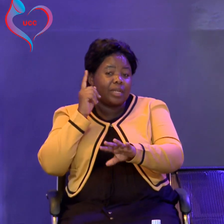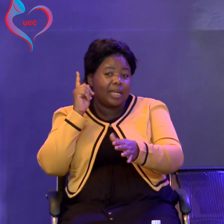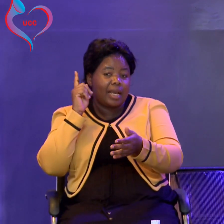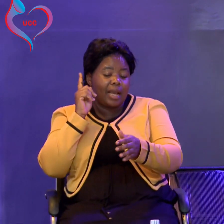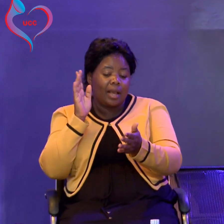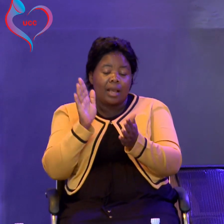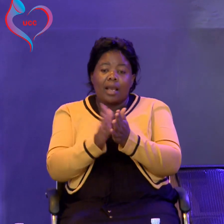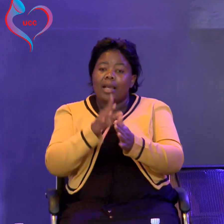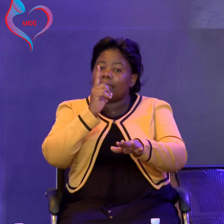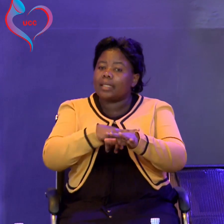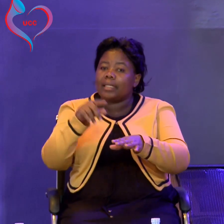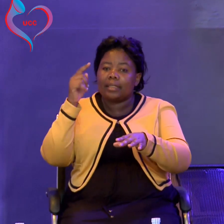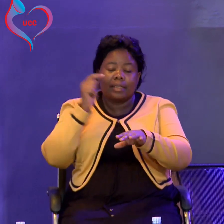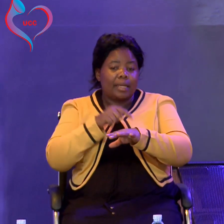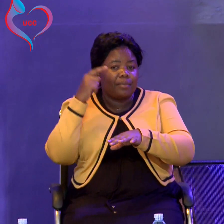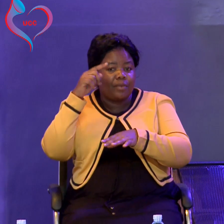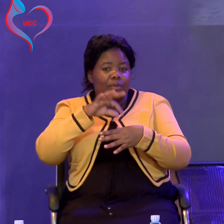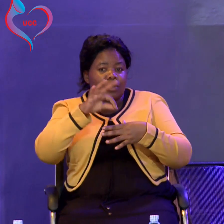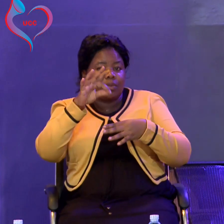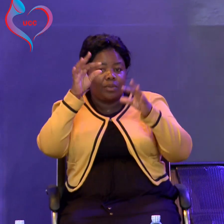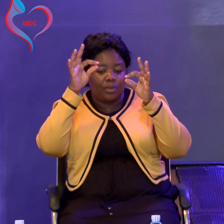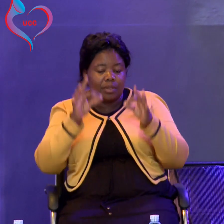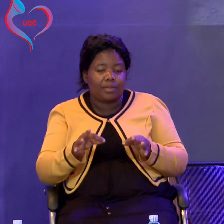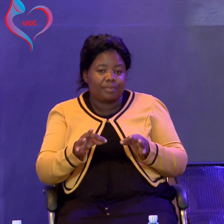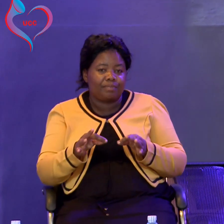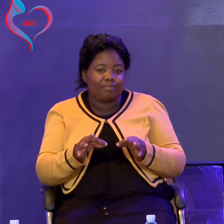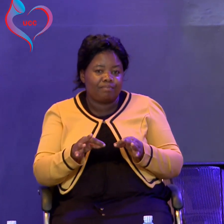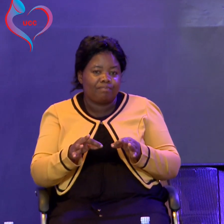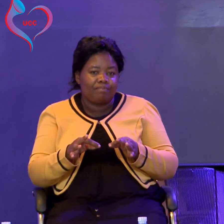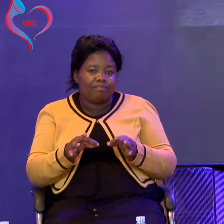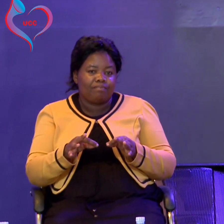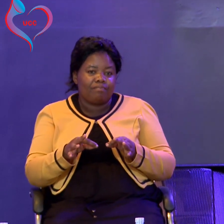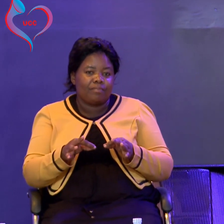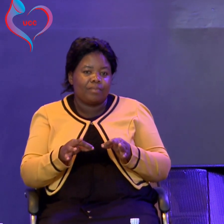You've left this physical food for you to get time for the spiritual food. So kusiba